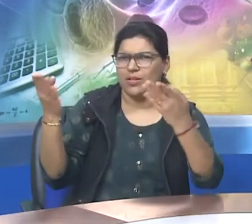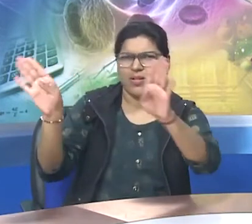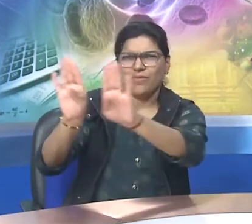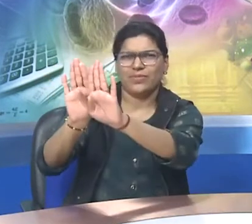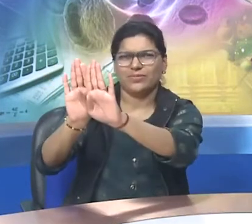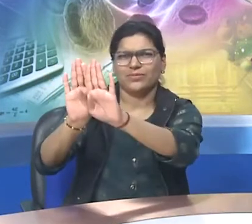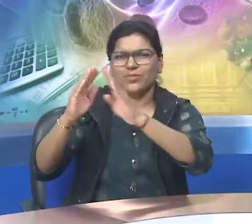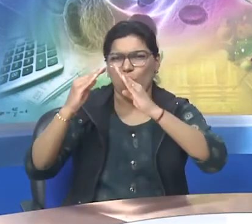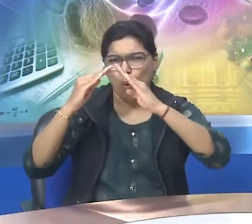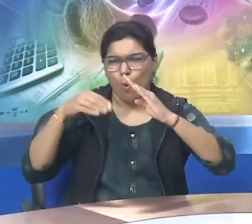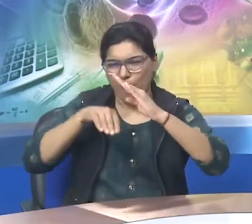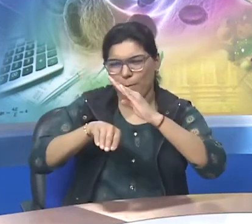She used to